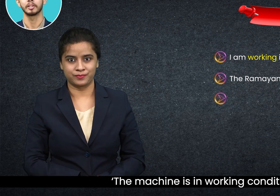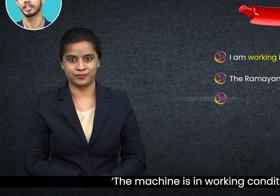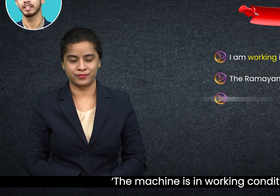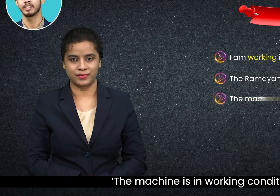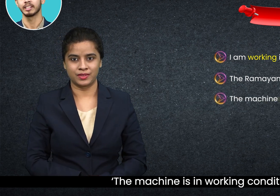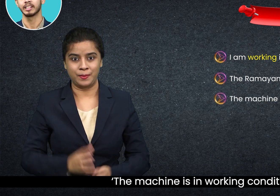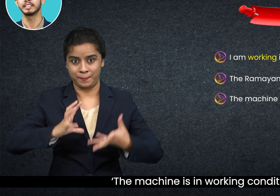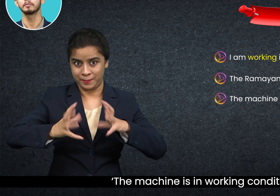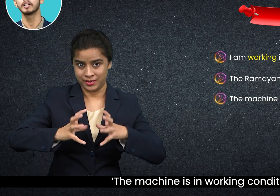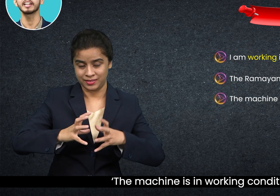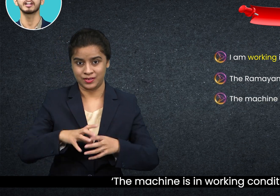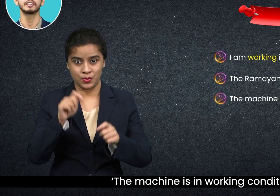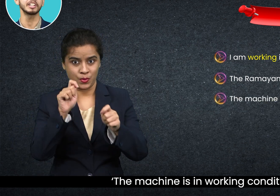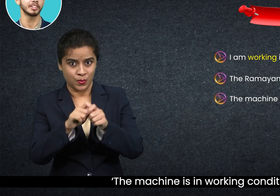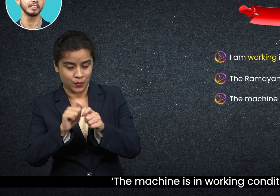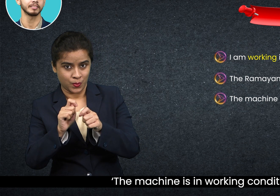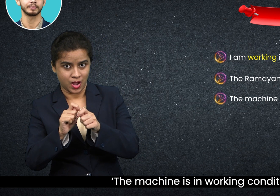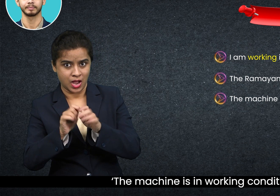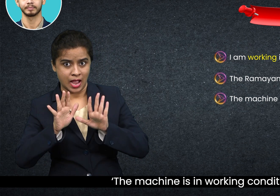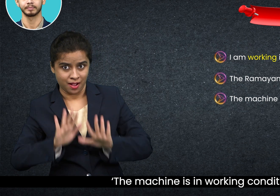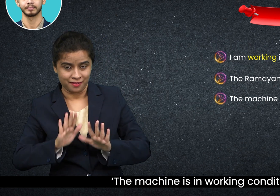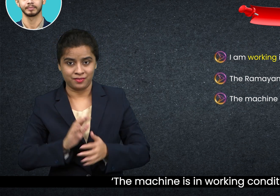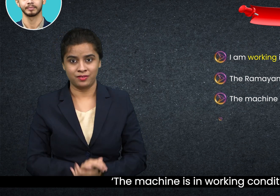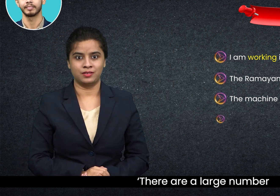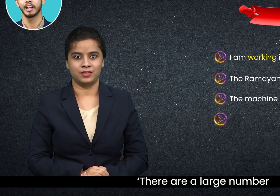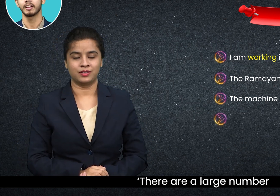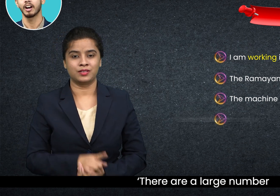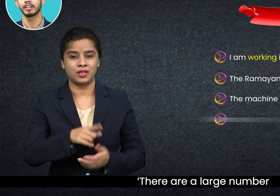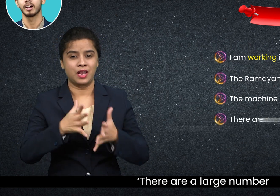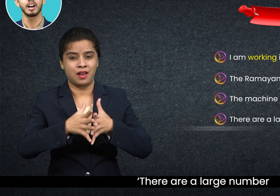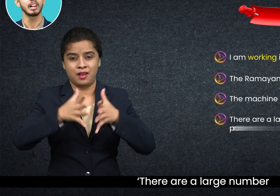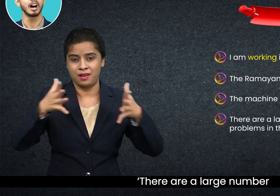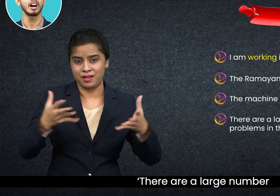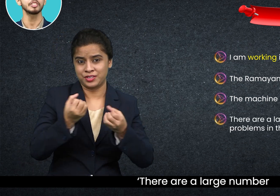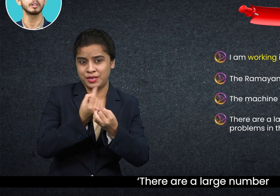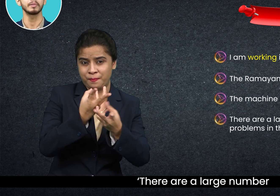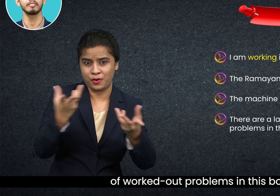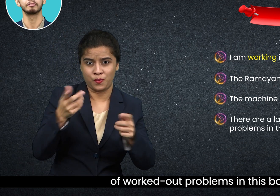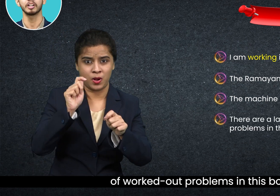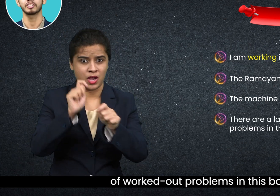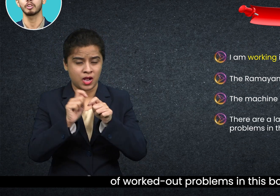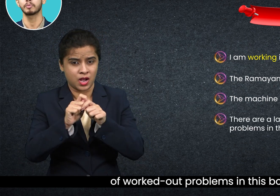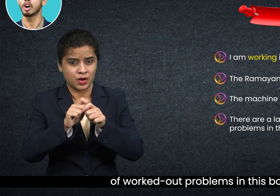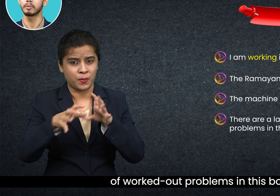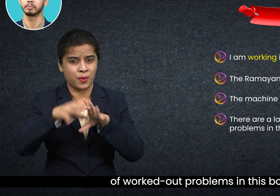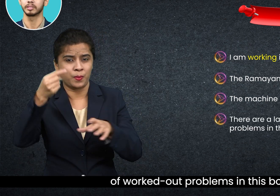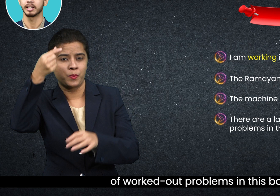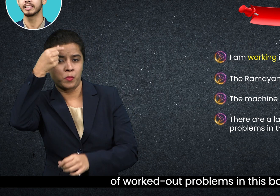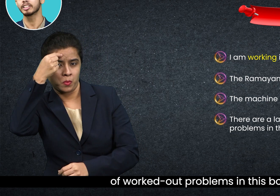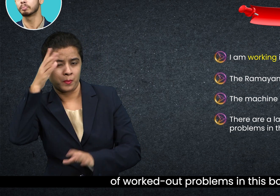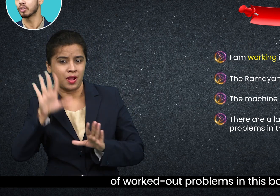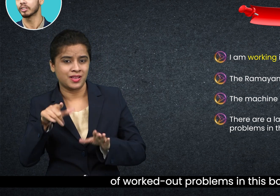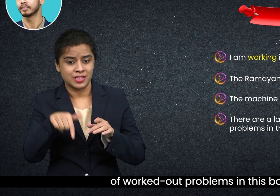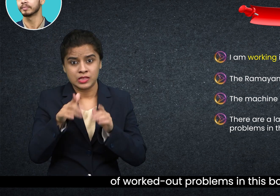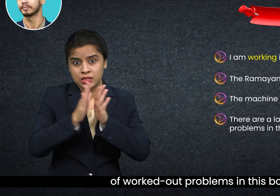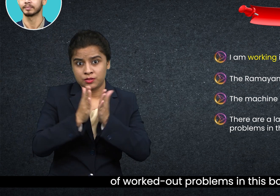the machine is in working condition, there are a large number of worked out problems in